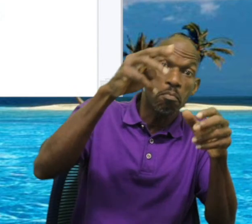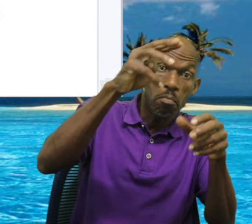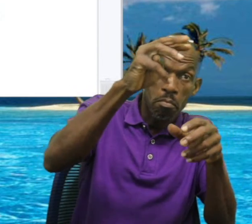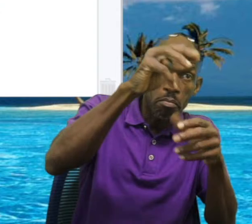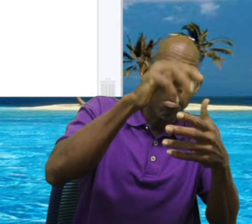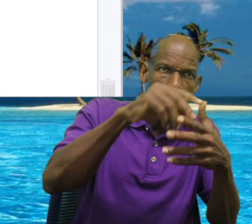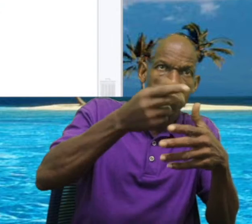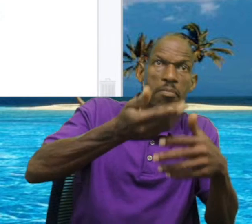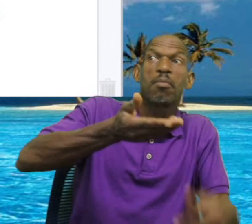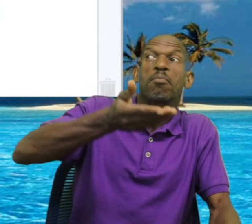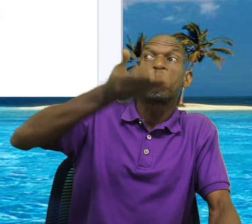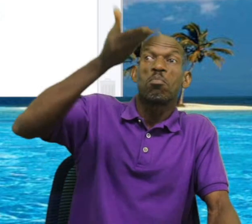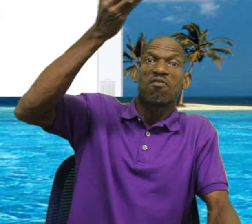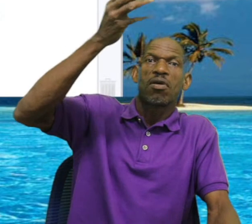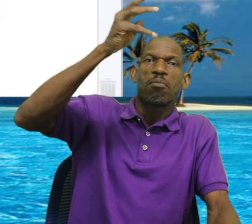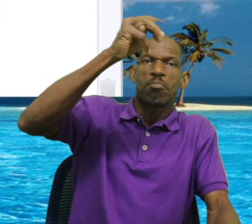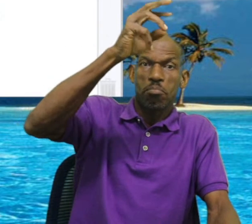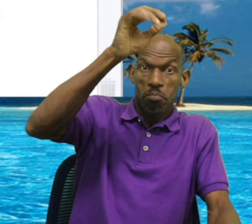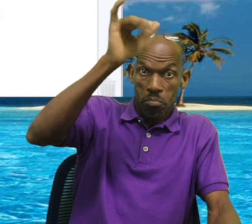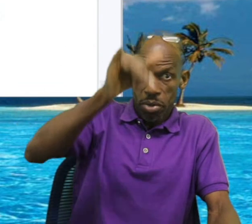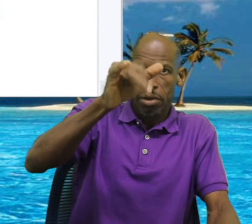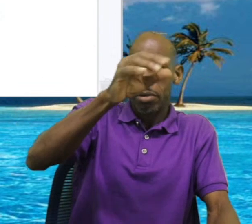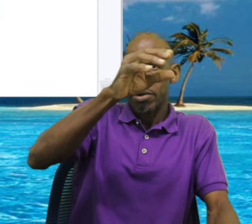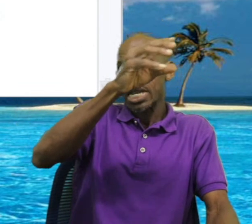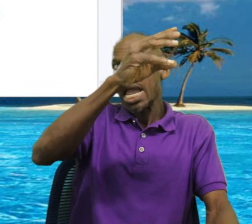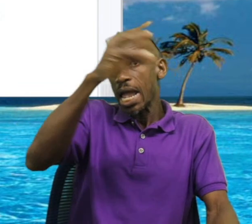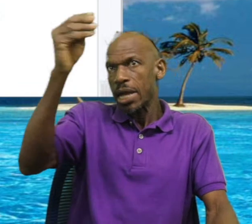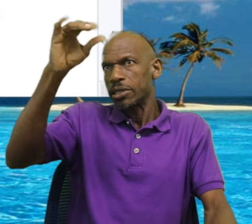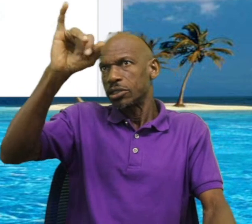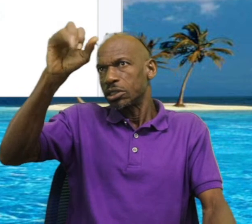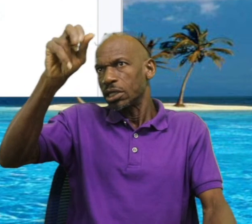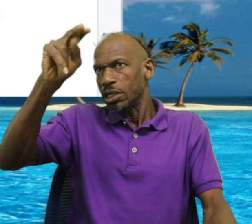for nouns. That is why I can do that.